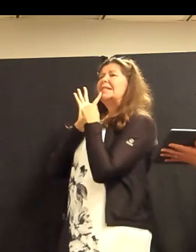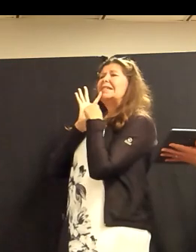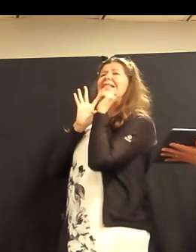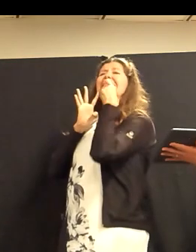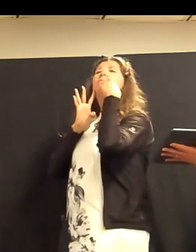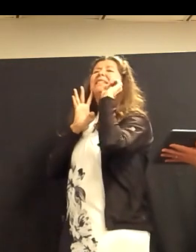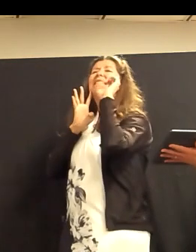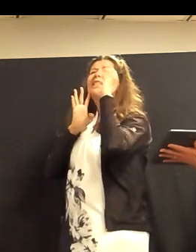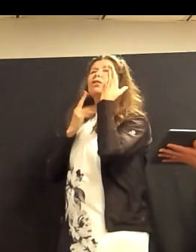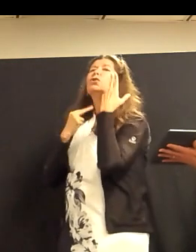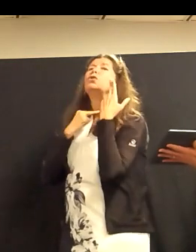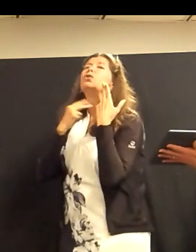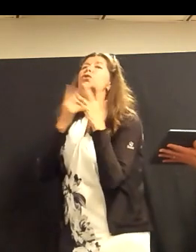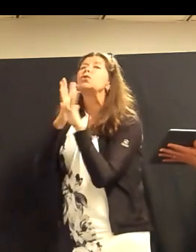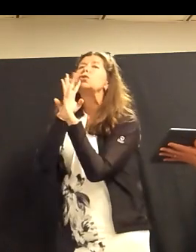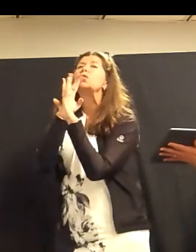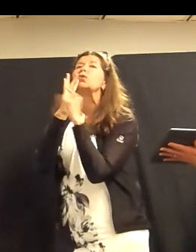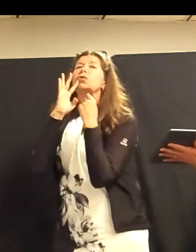That term